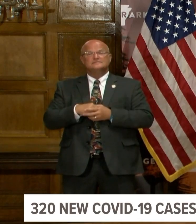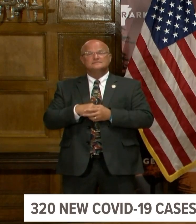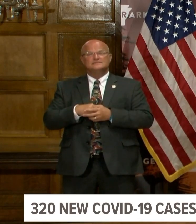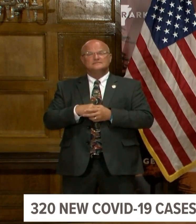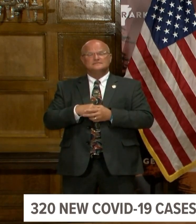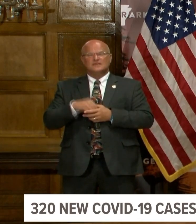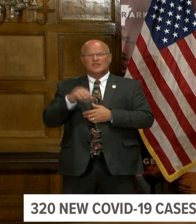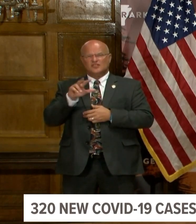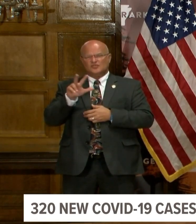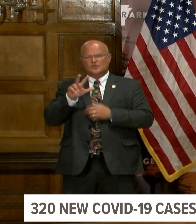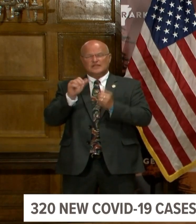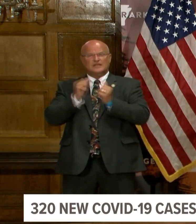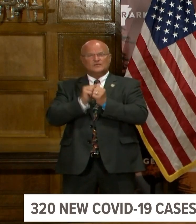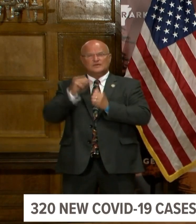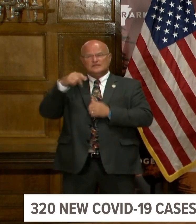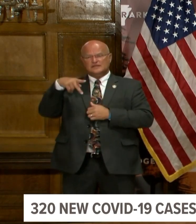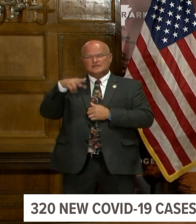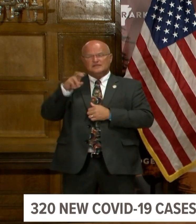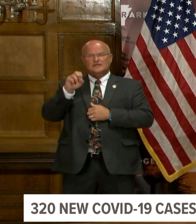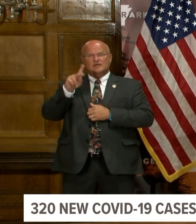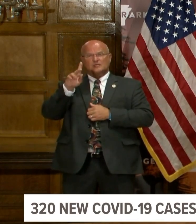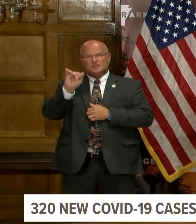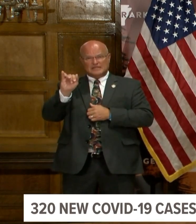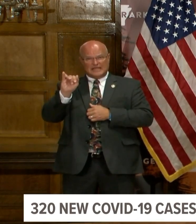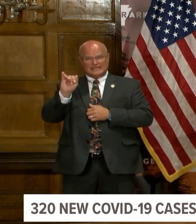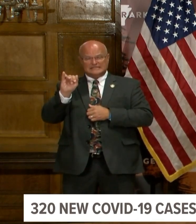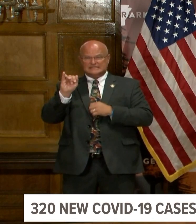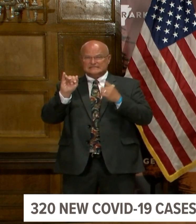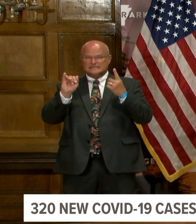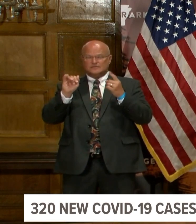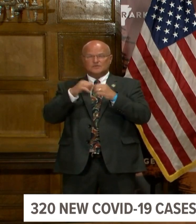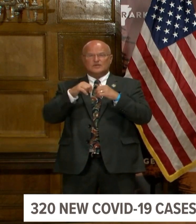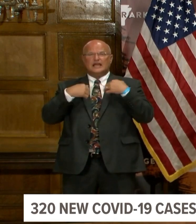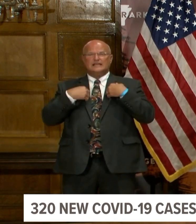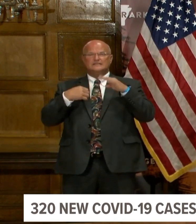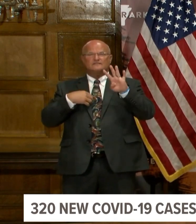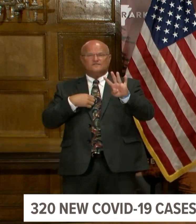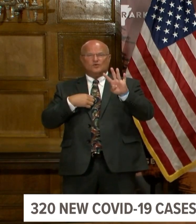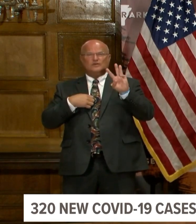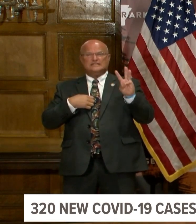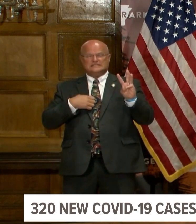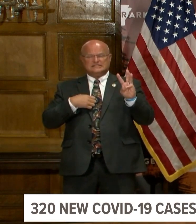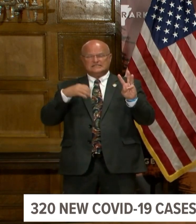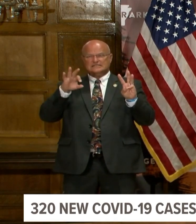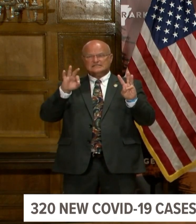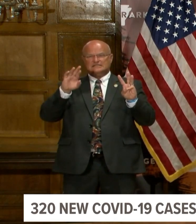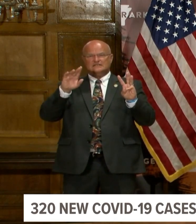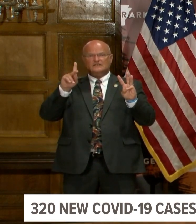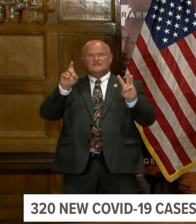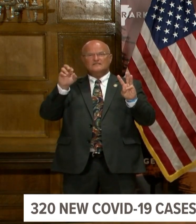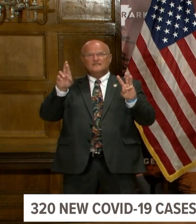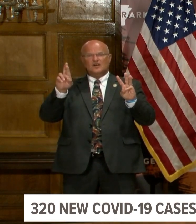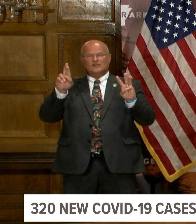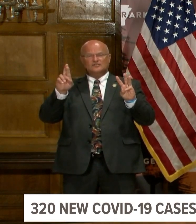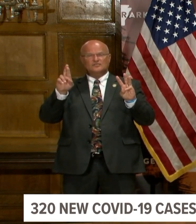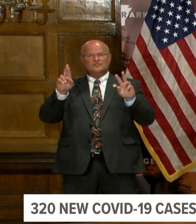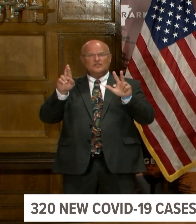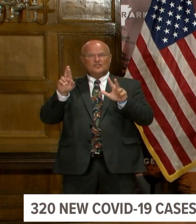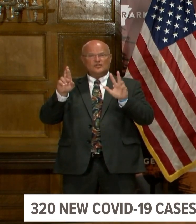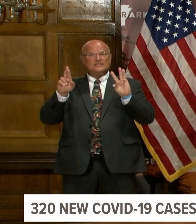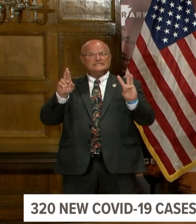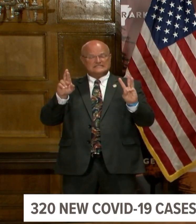now only at 3, with Pulaski still being the #1 county at 46, Faulkner at